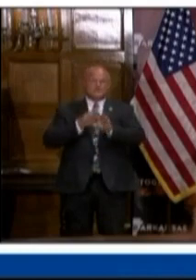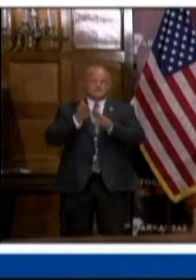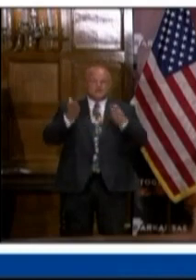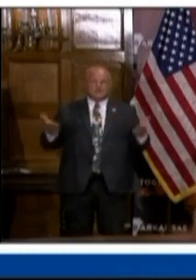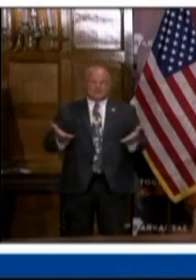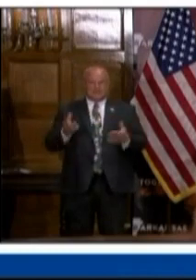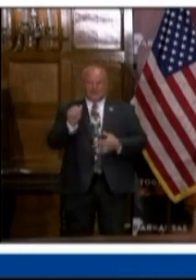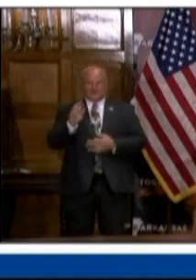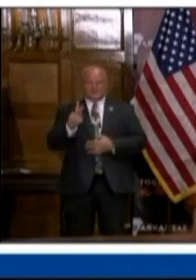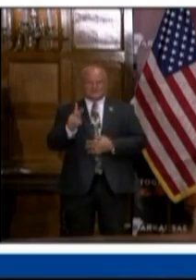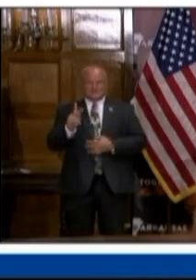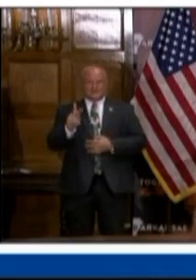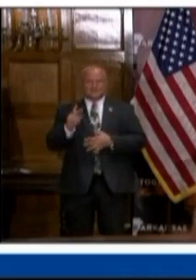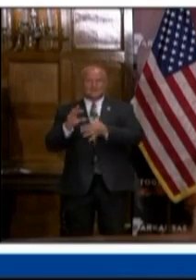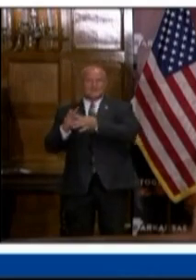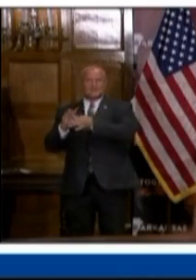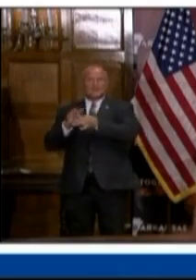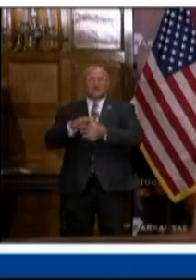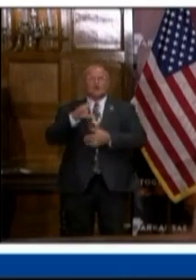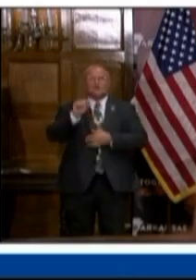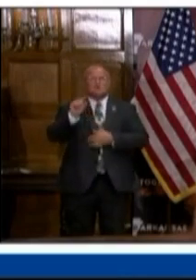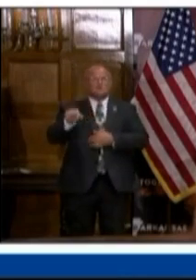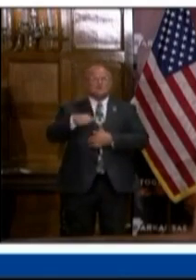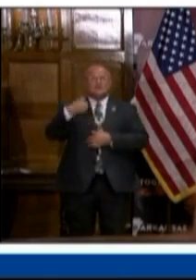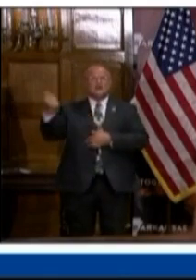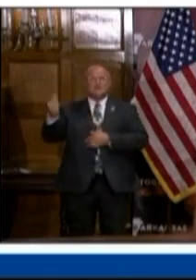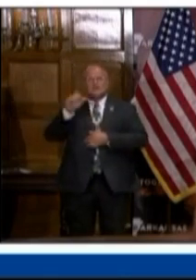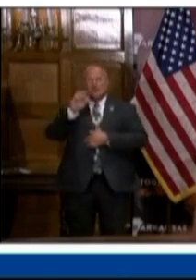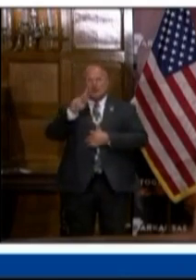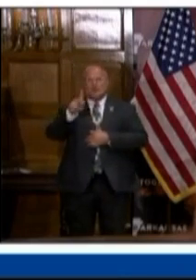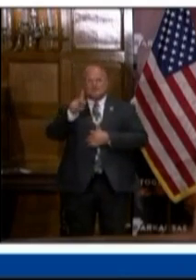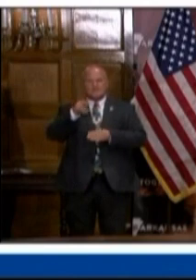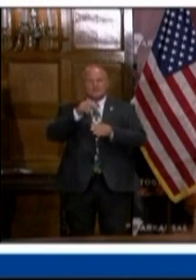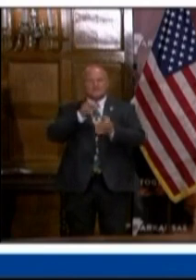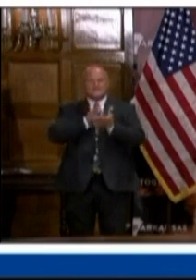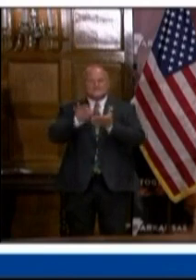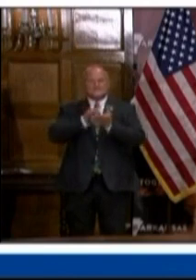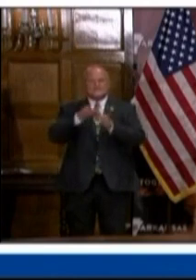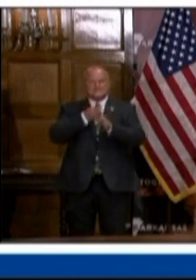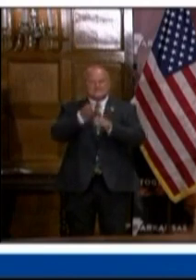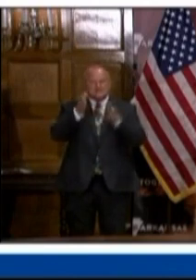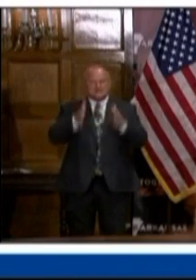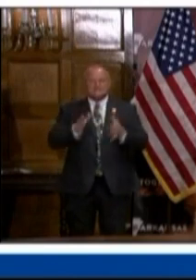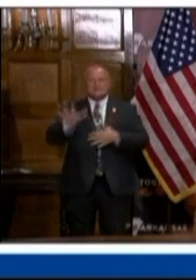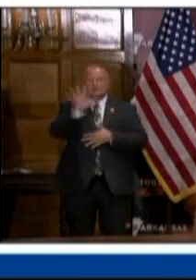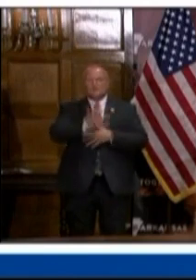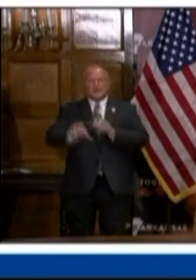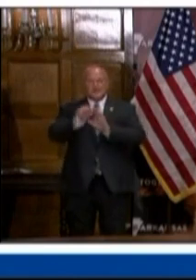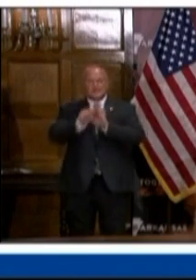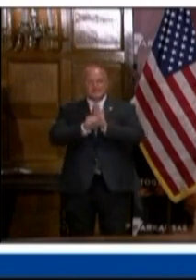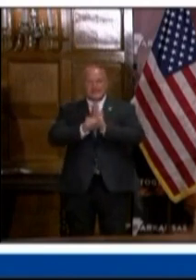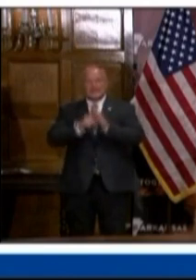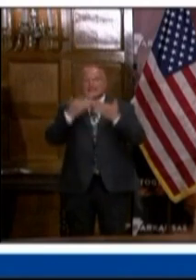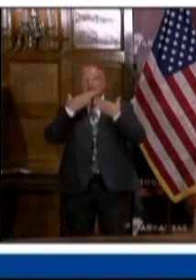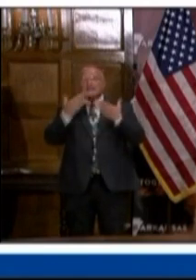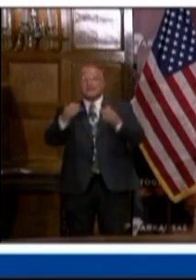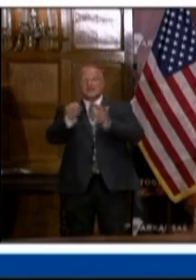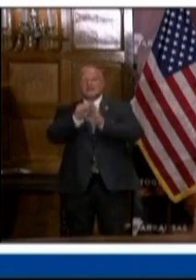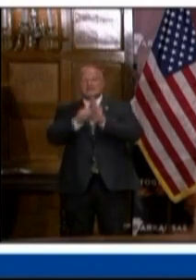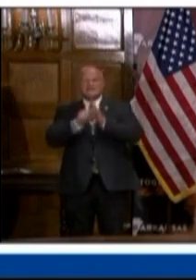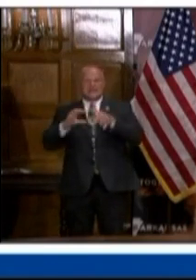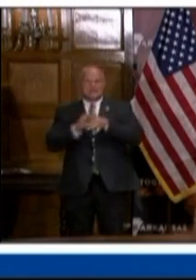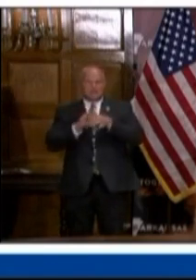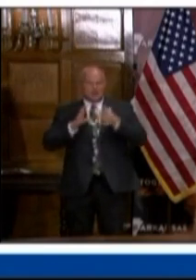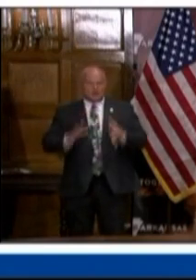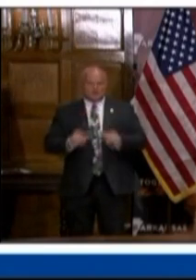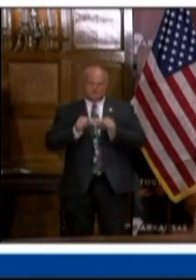in Arkansas. Along with 20 other Arkansas census specialists covering the state, we would like to thank our state partners that